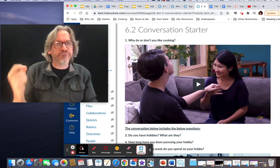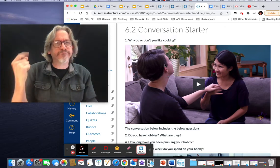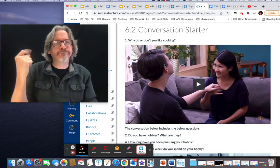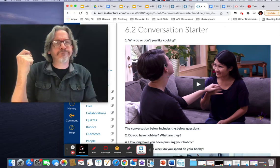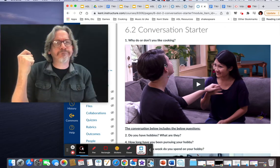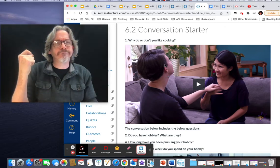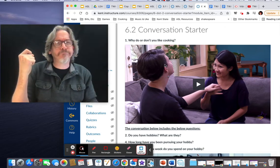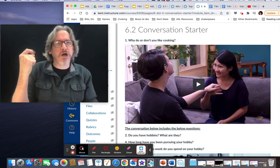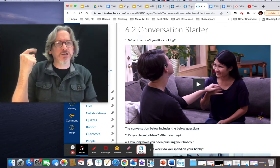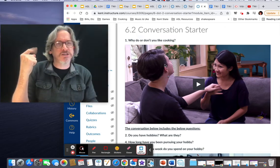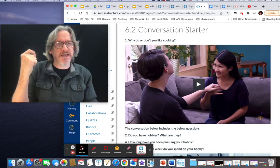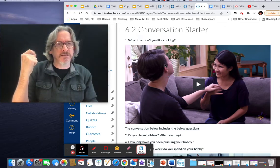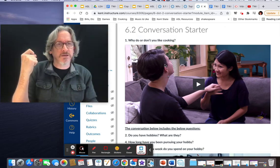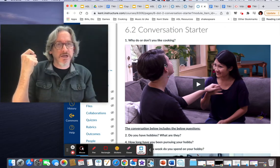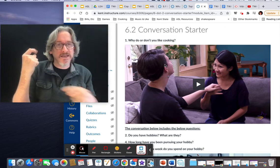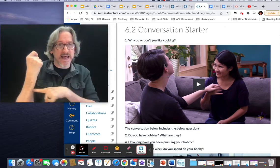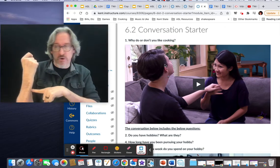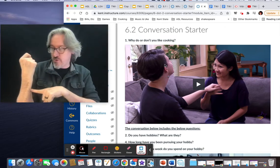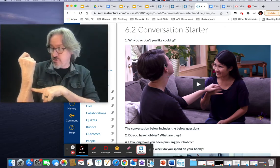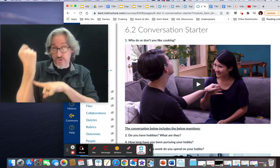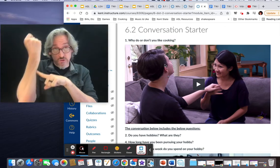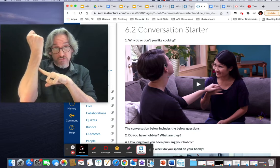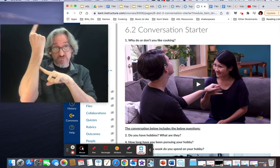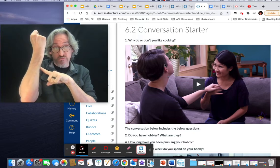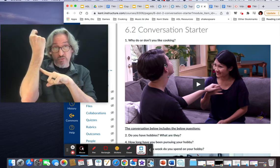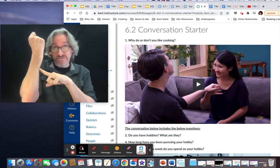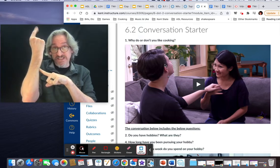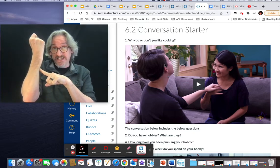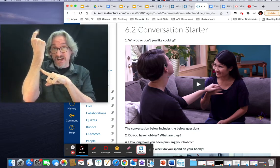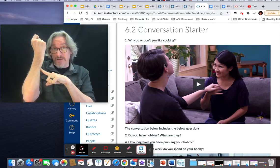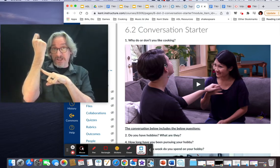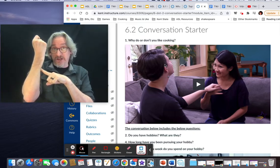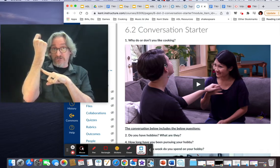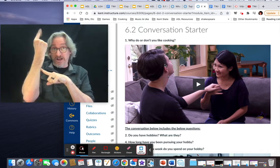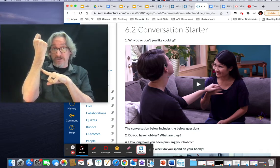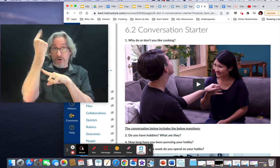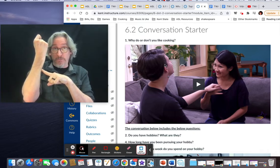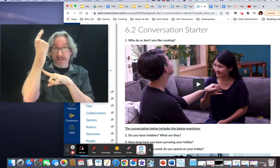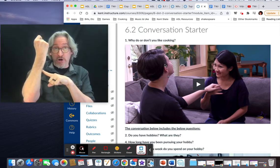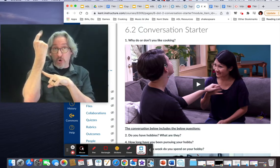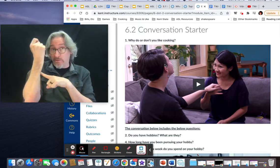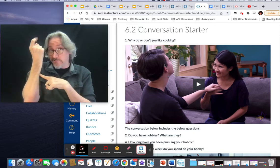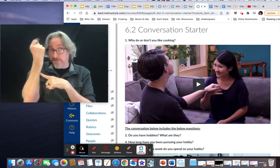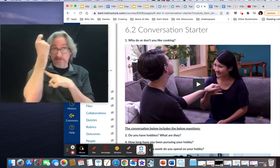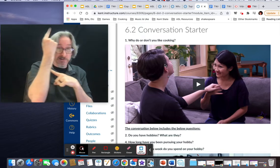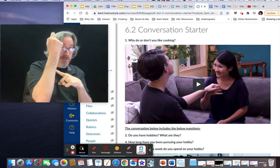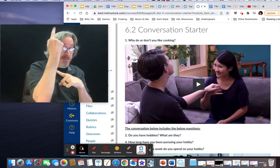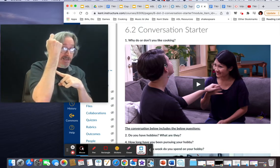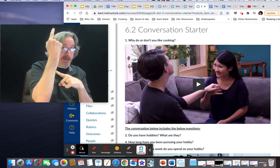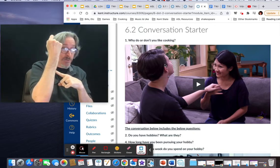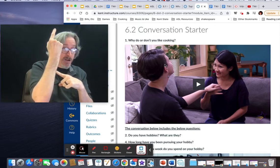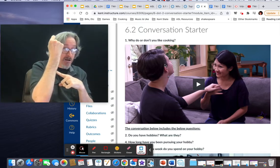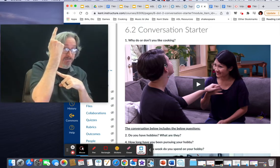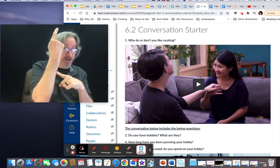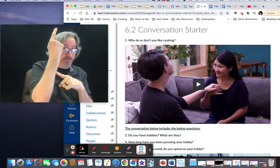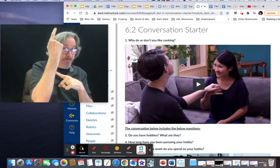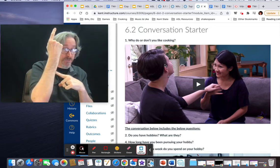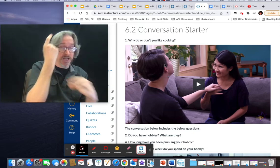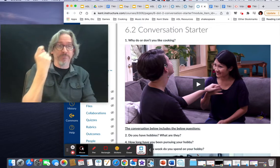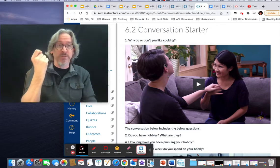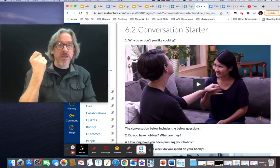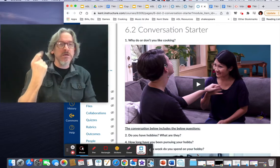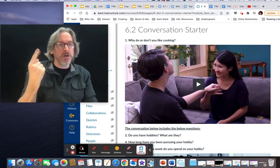signed understand. Now, we've seen it up here, right? A big old light going off, right,